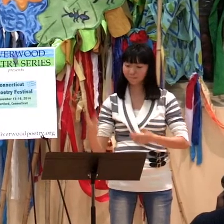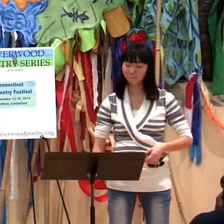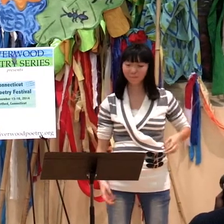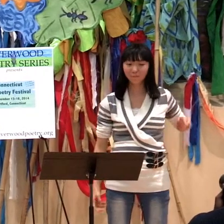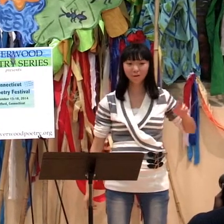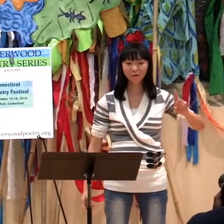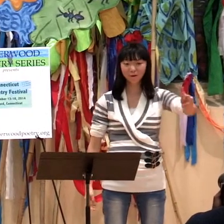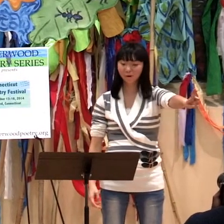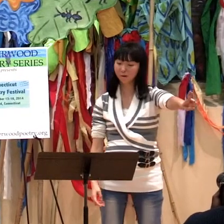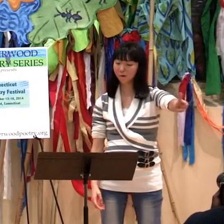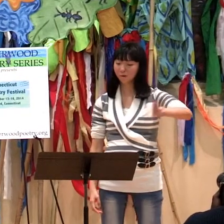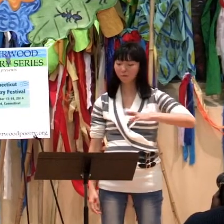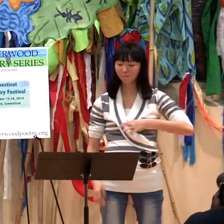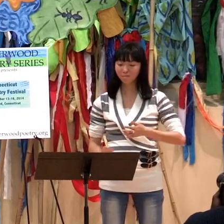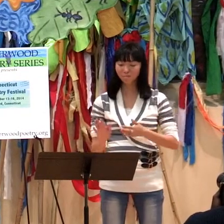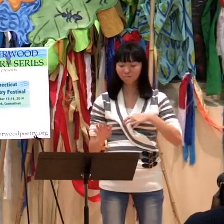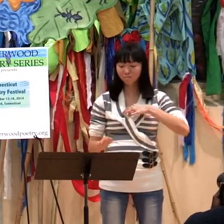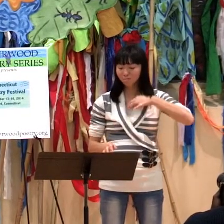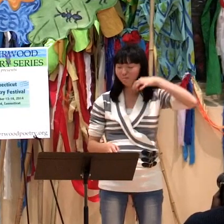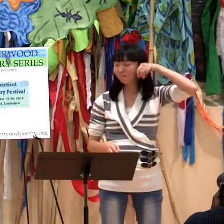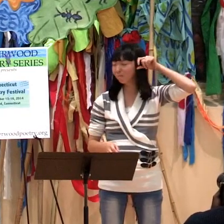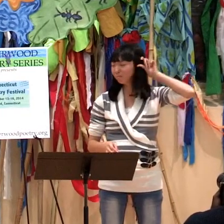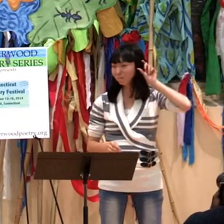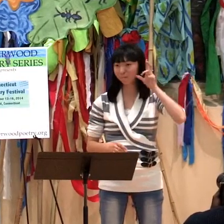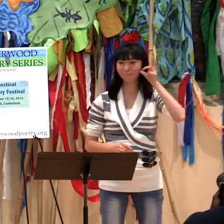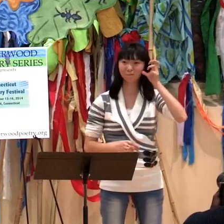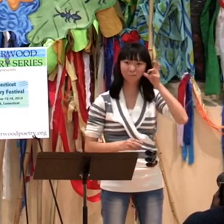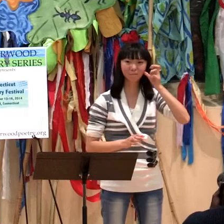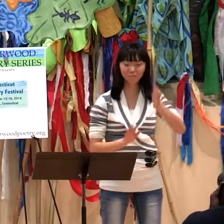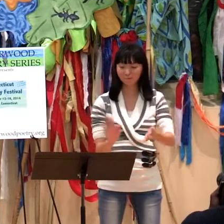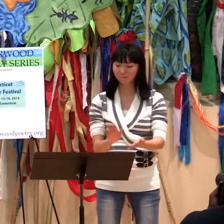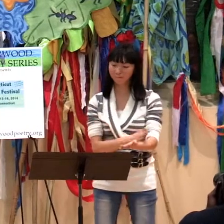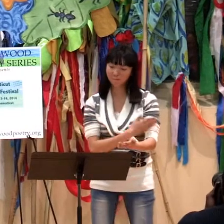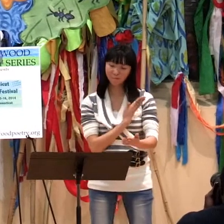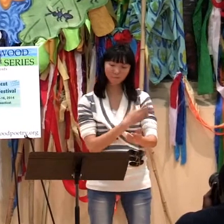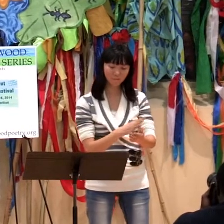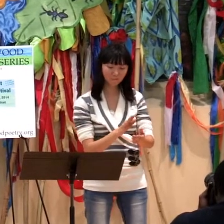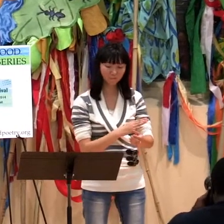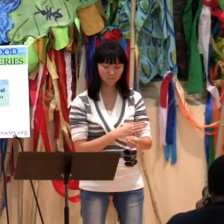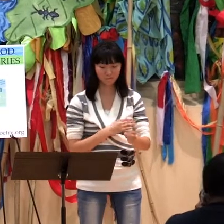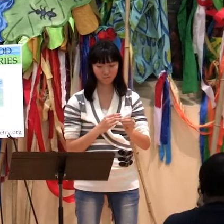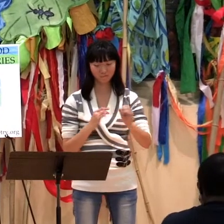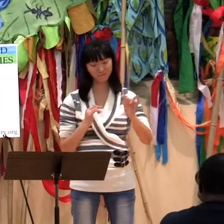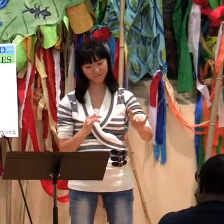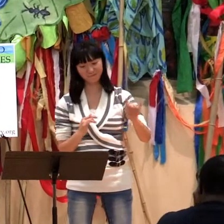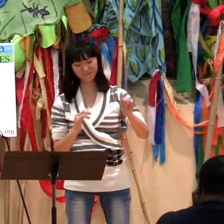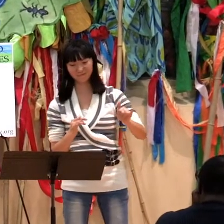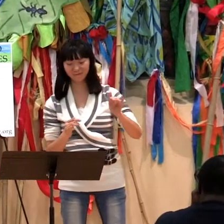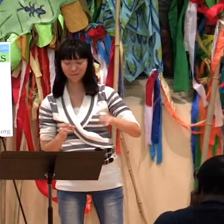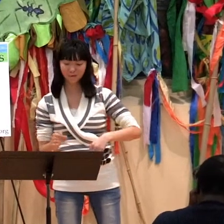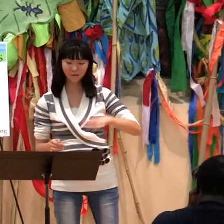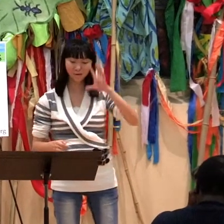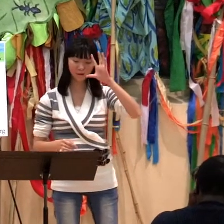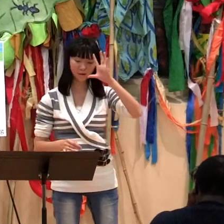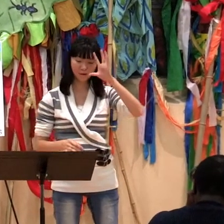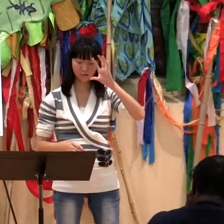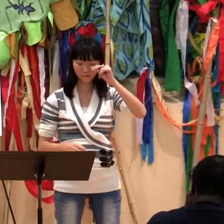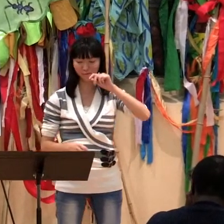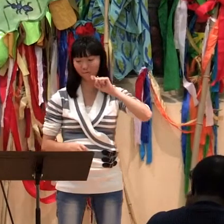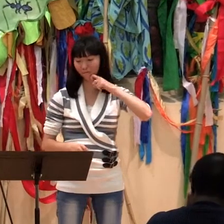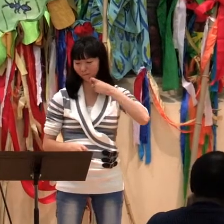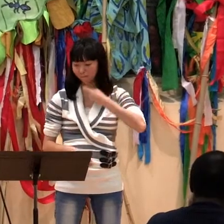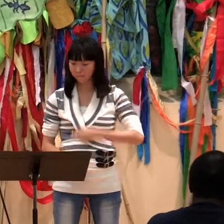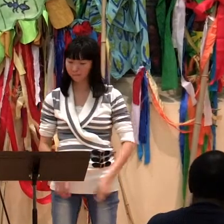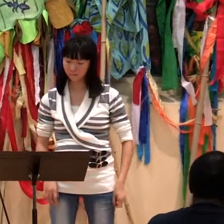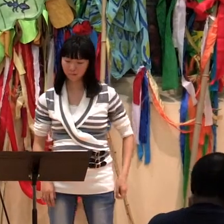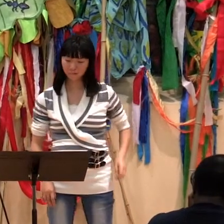like me. R, rap music through hearing aids. O, cool,